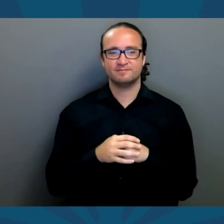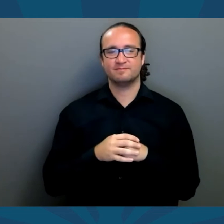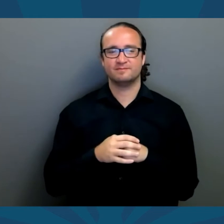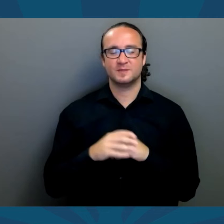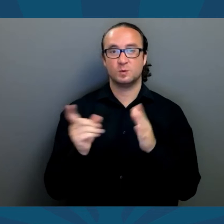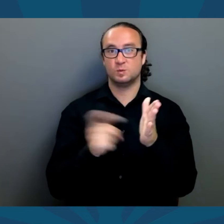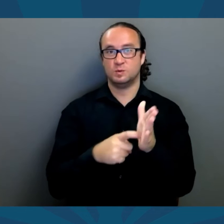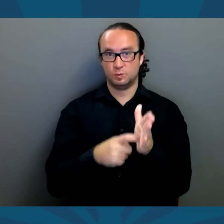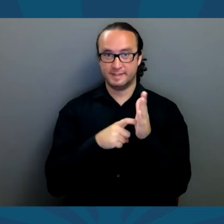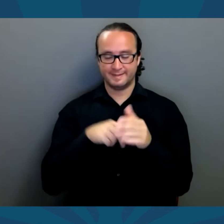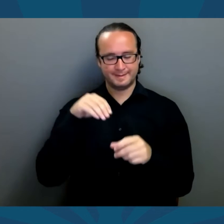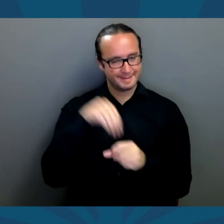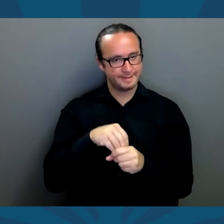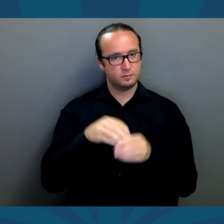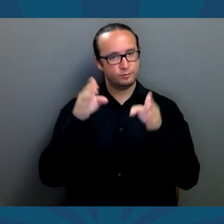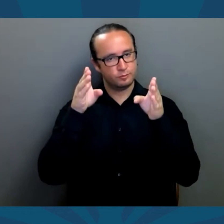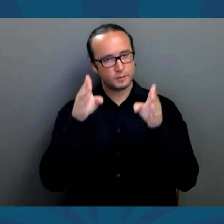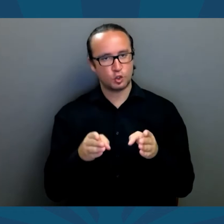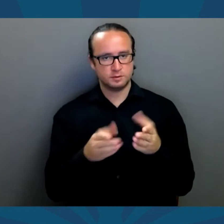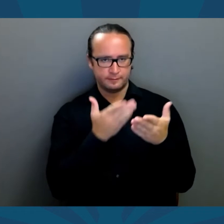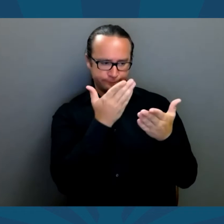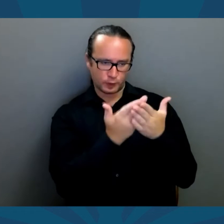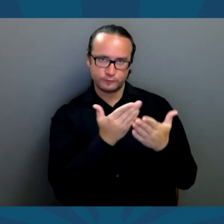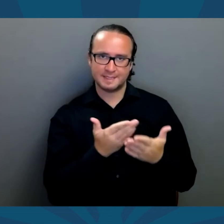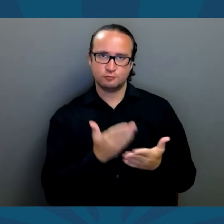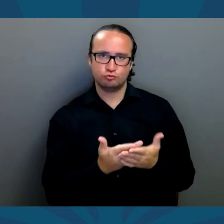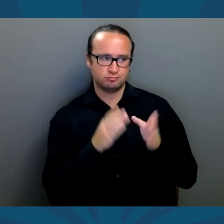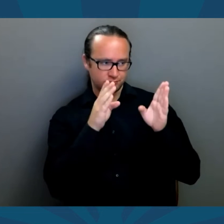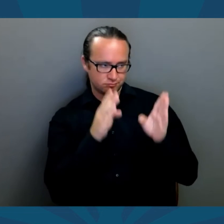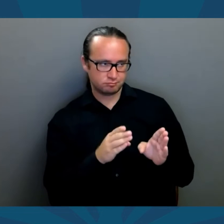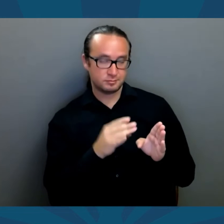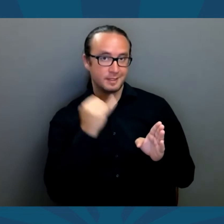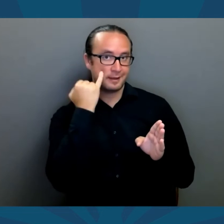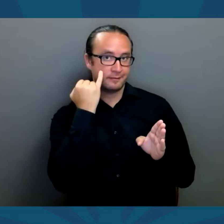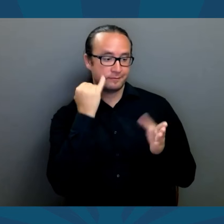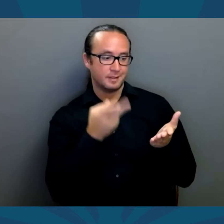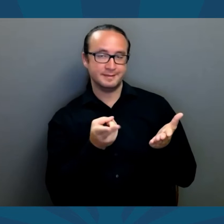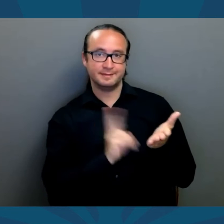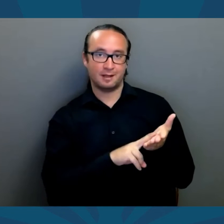require in-person verification for failed ballot signatures,